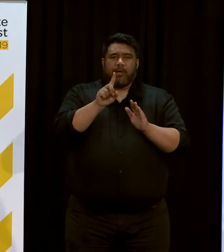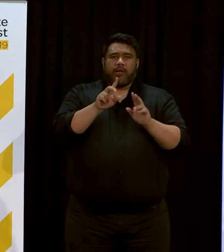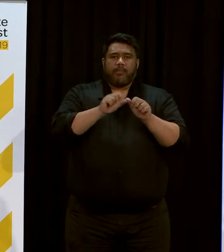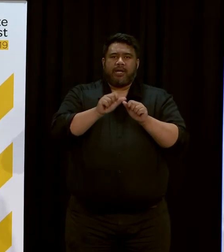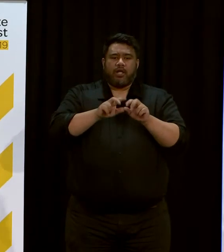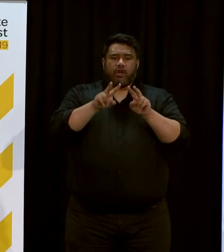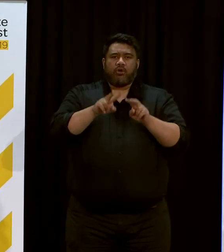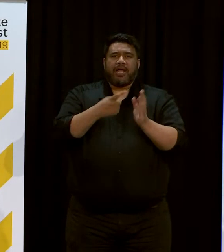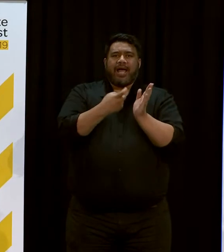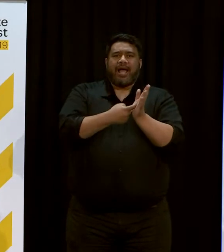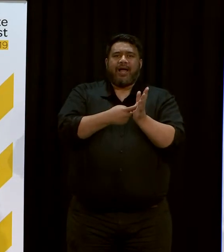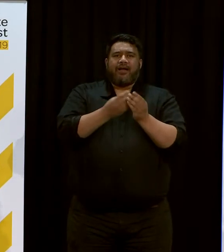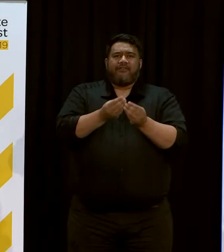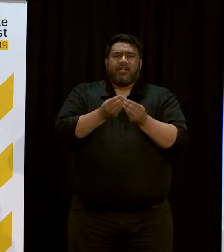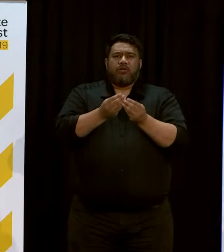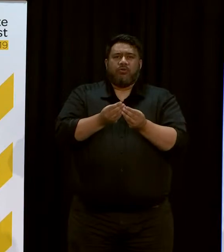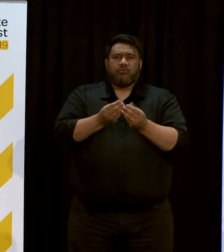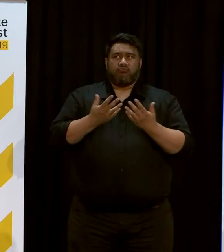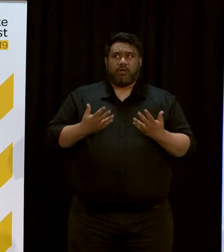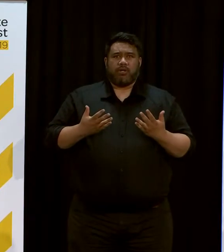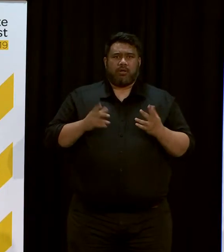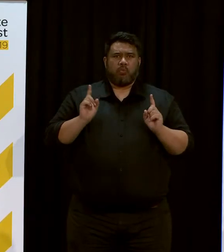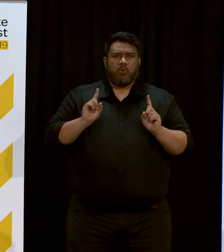value, is looking like currently.